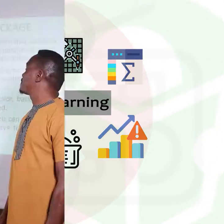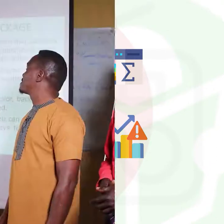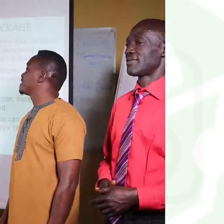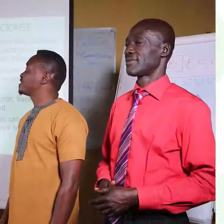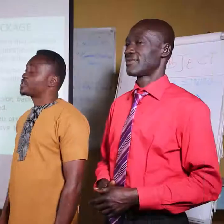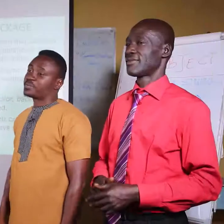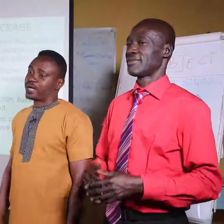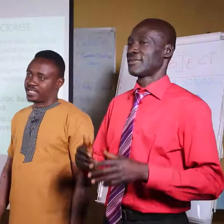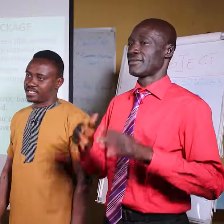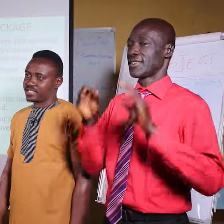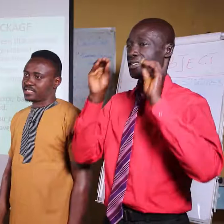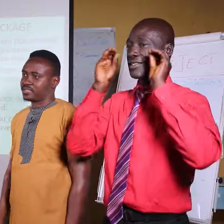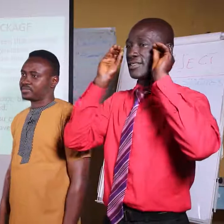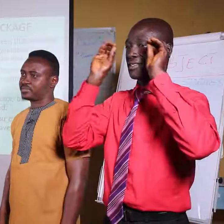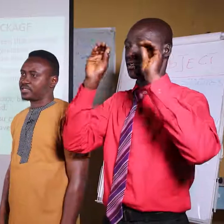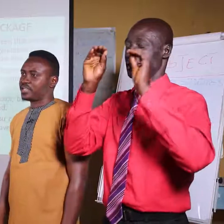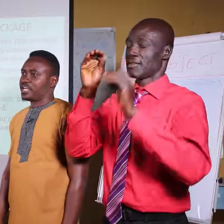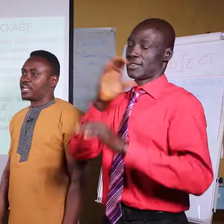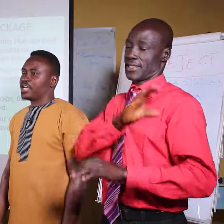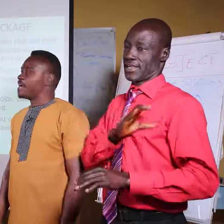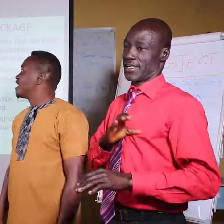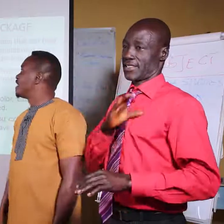Features of presentation packages.